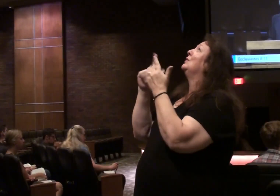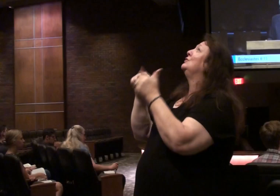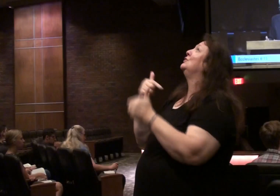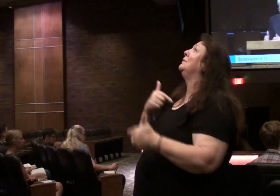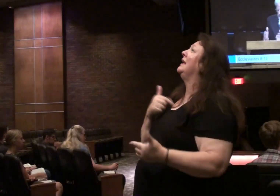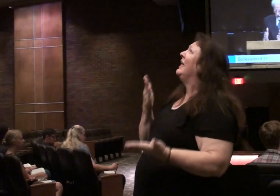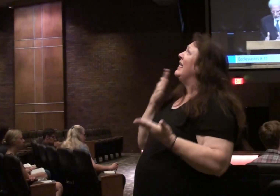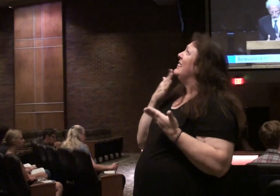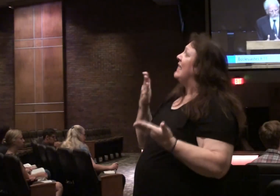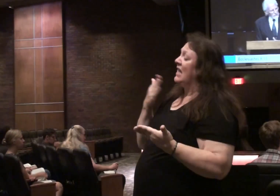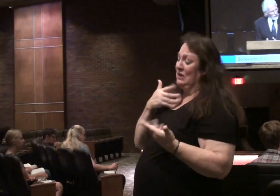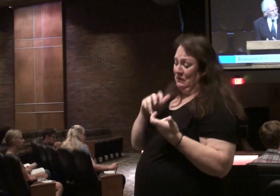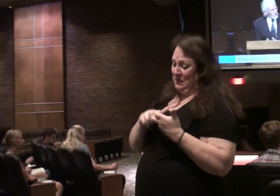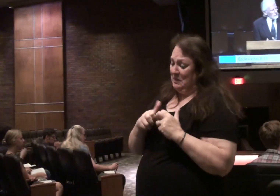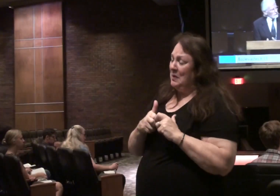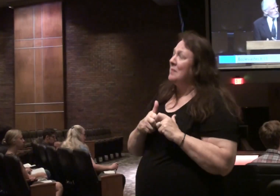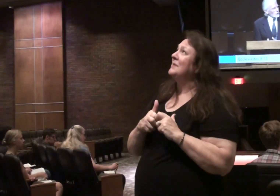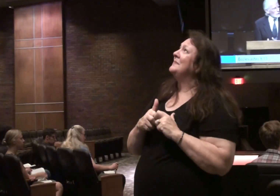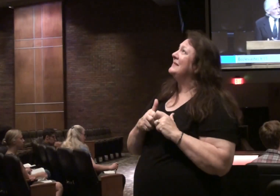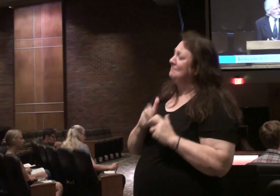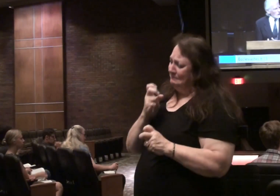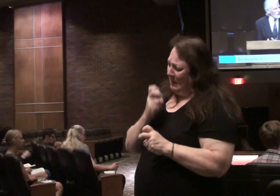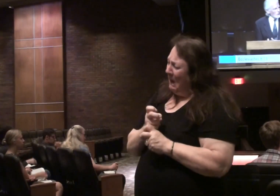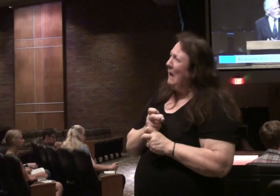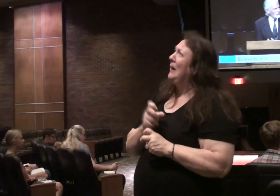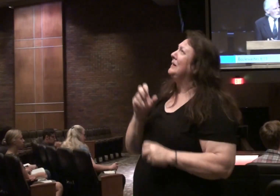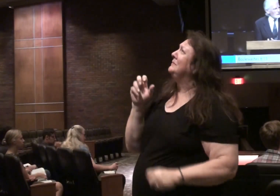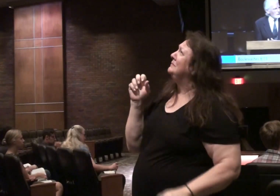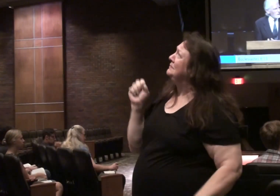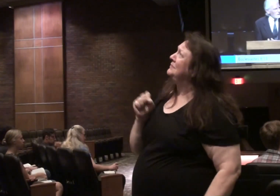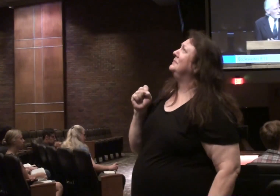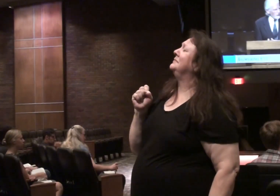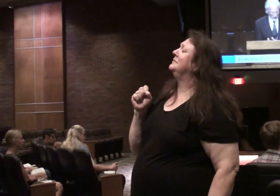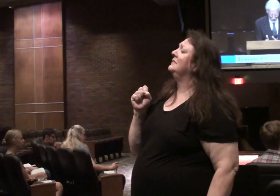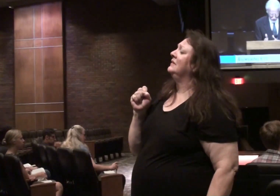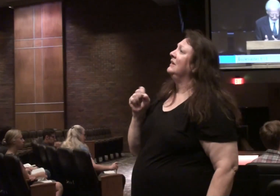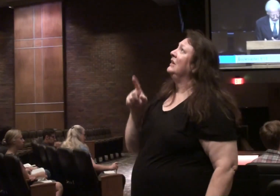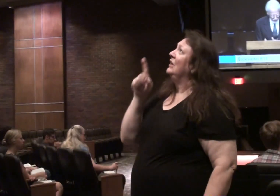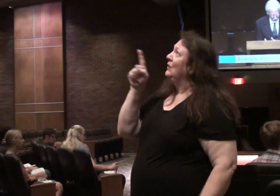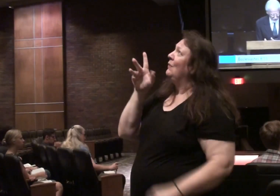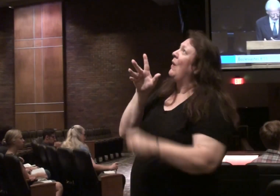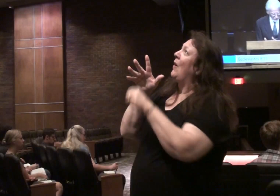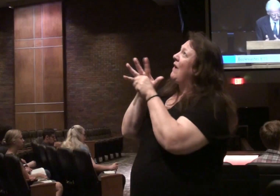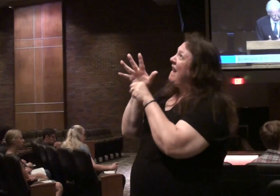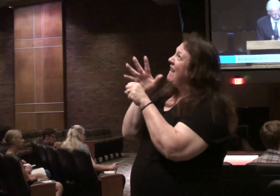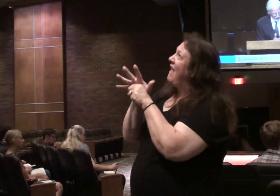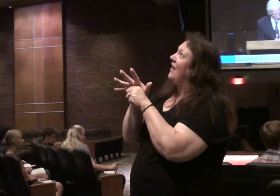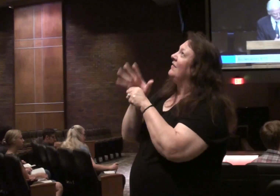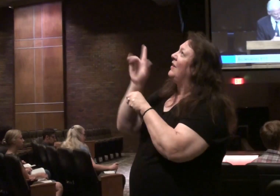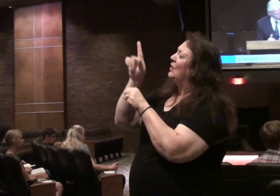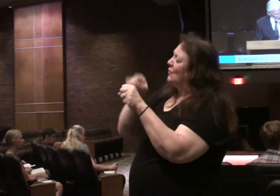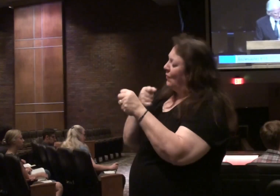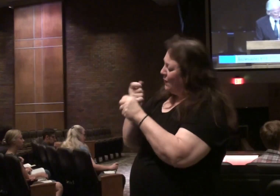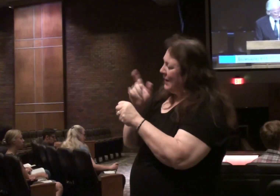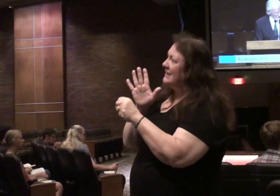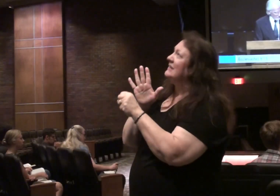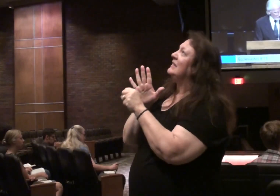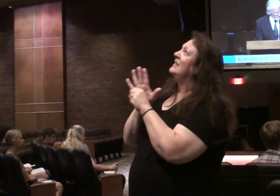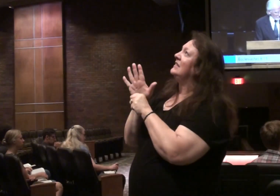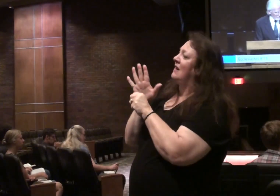And thank God that the trials of this life, as difficult as they are, he is sufficient, his grace is